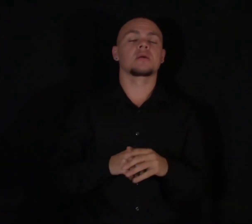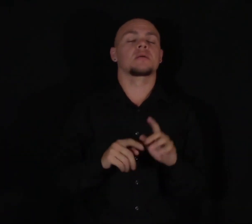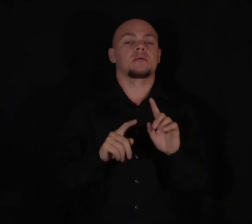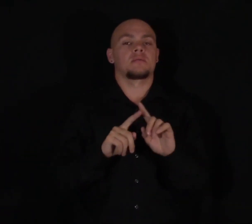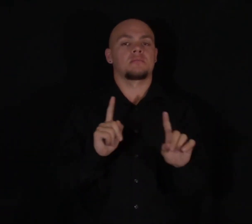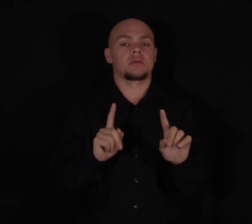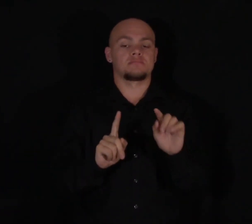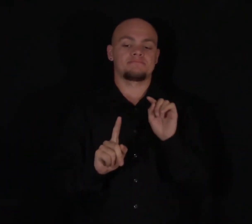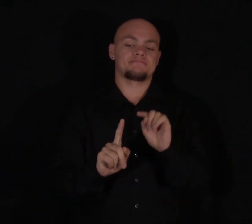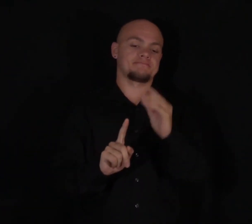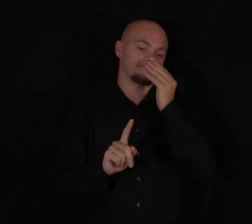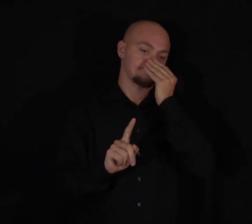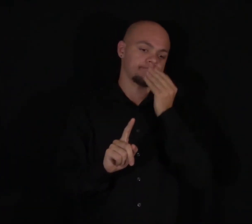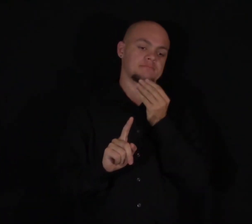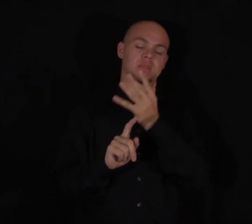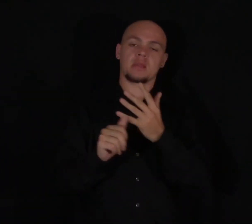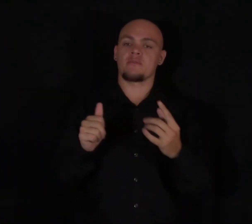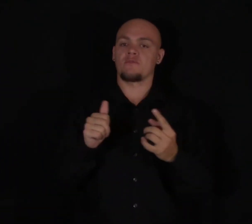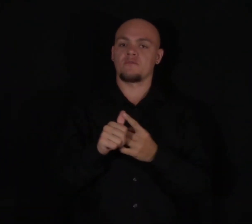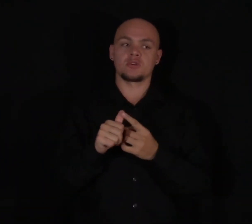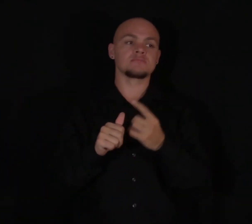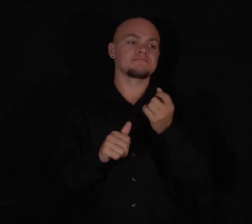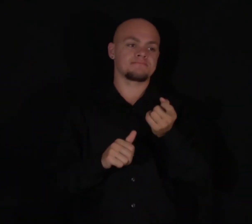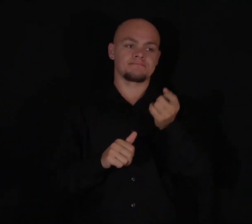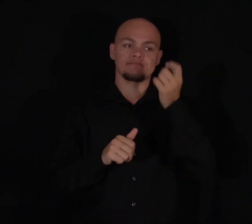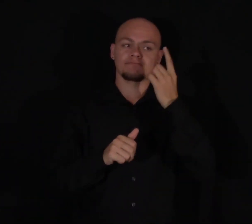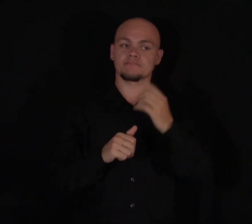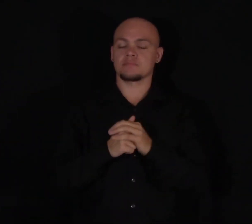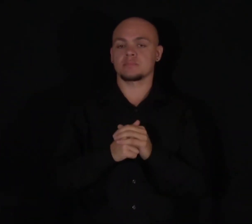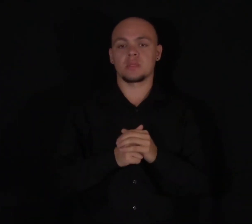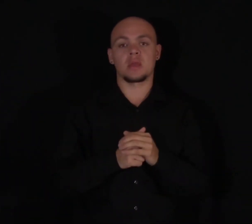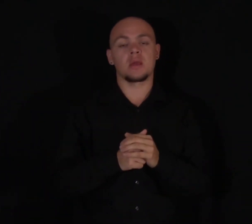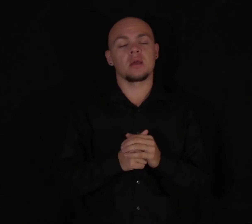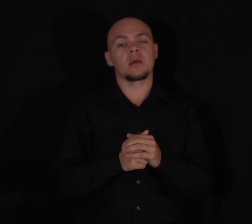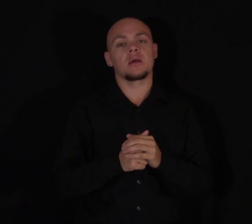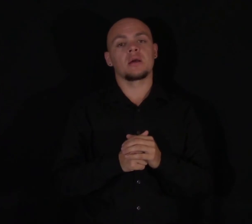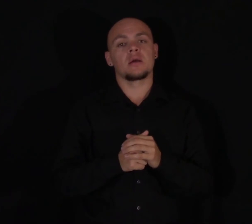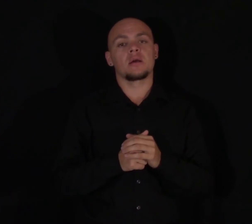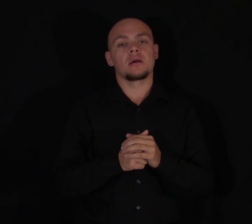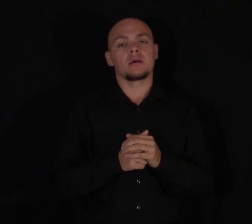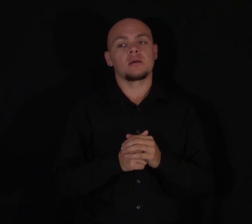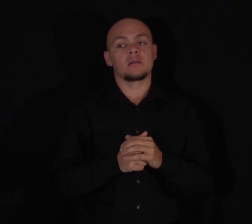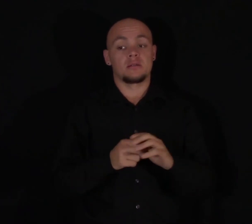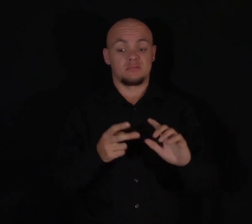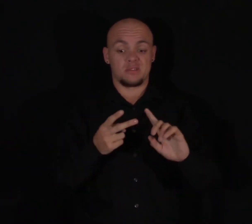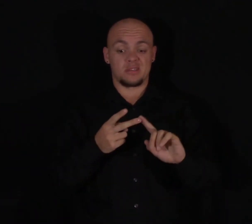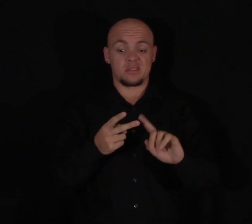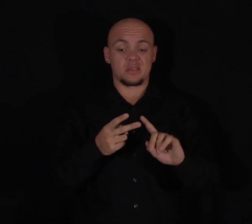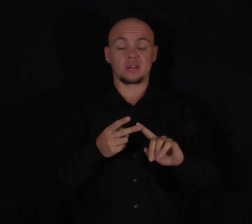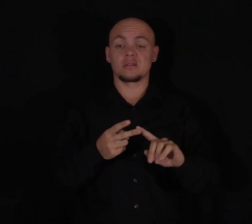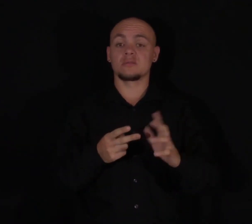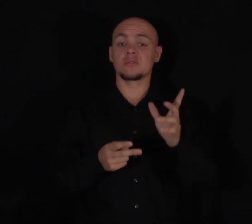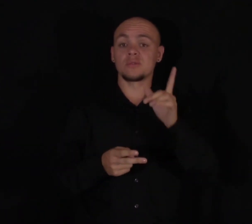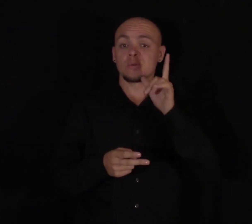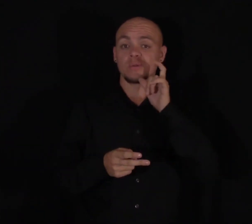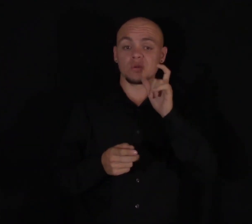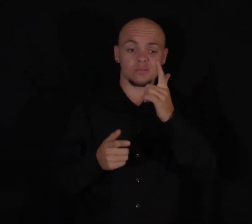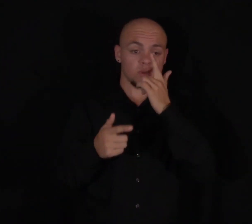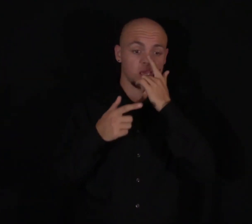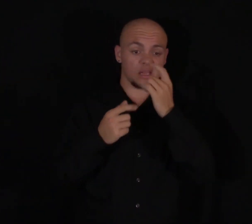first, and the expression of brutality was strongly marked in the visage of the second. Who could be interested in the fate of a